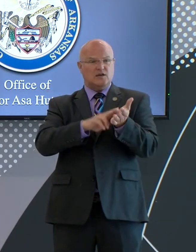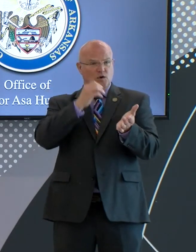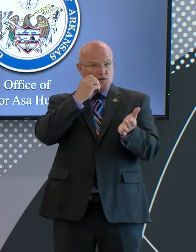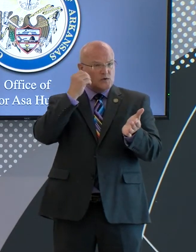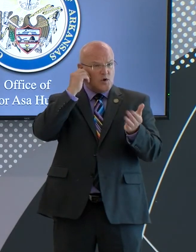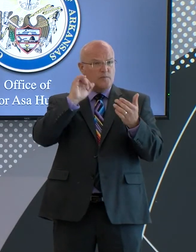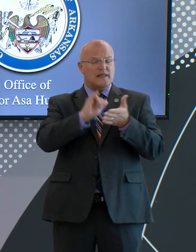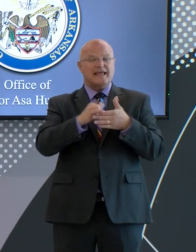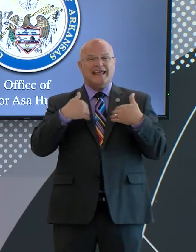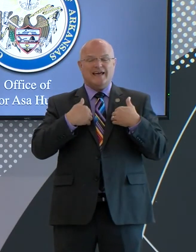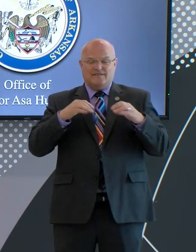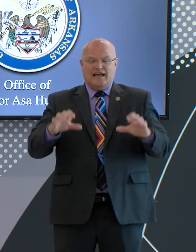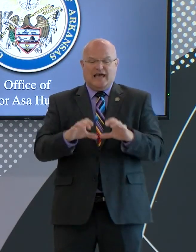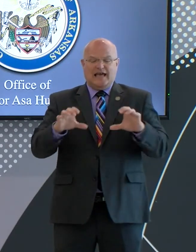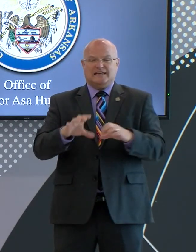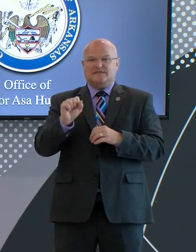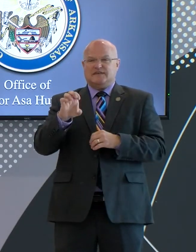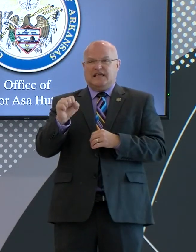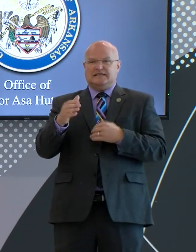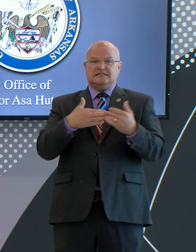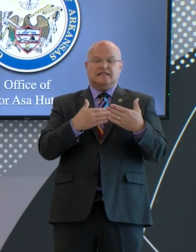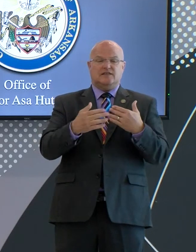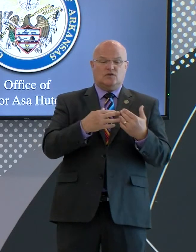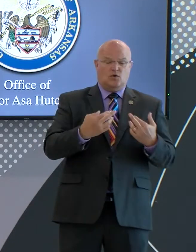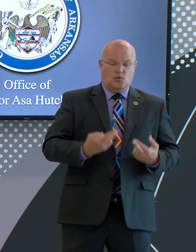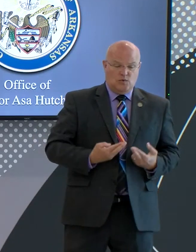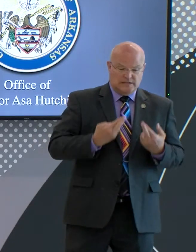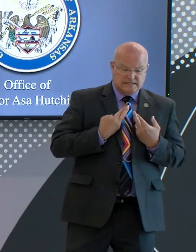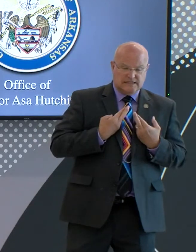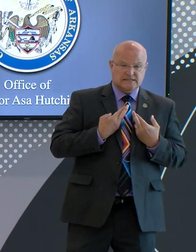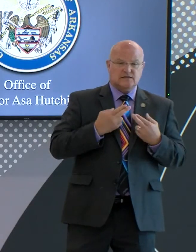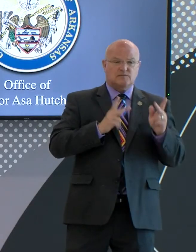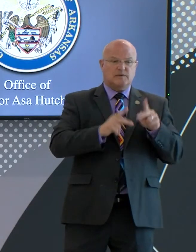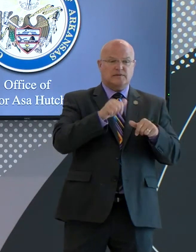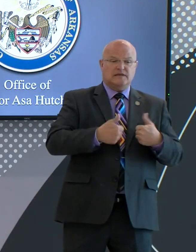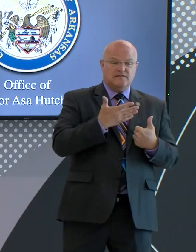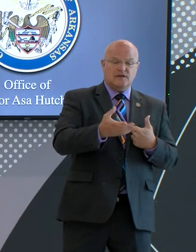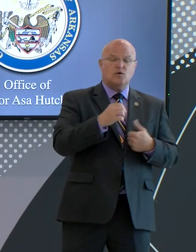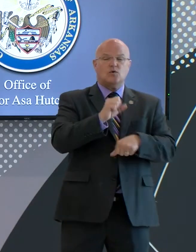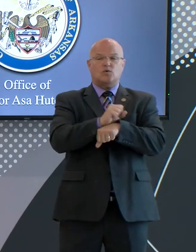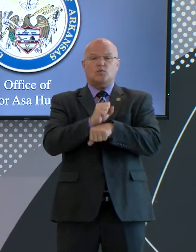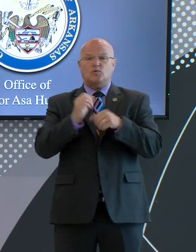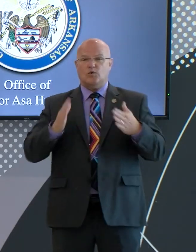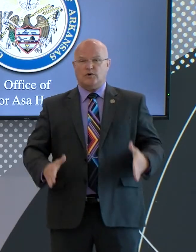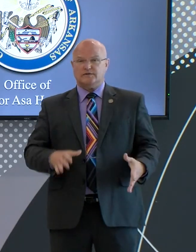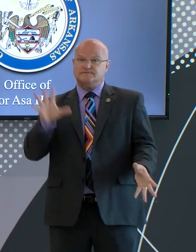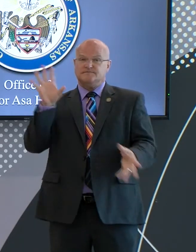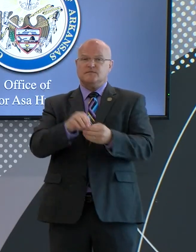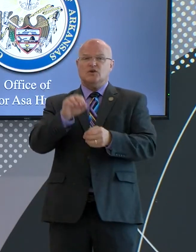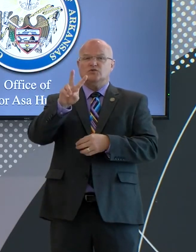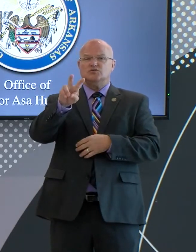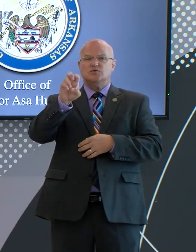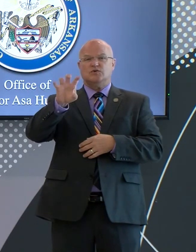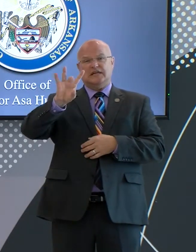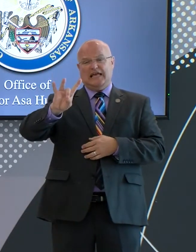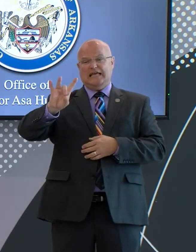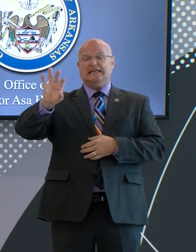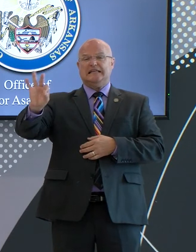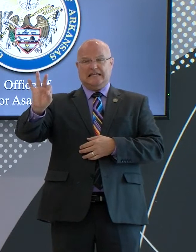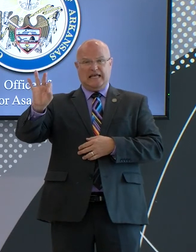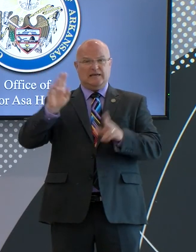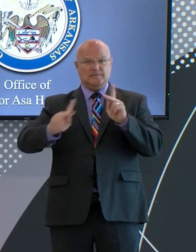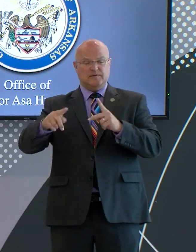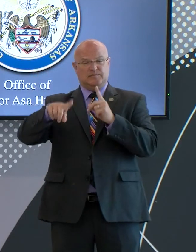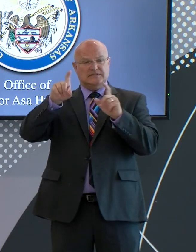homes that have active cases either in residents or workers. We have a total of 289 residents who